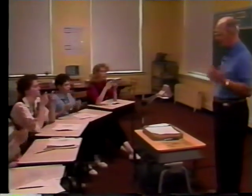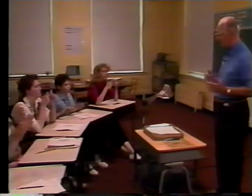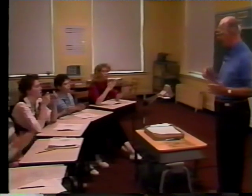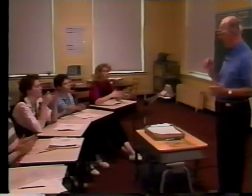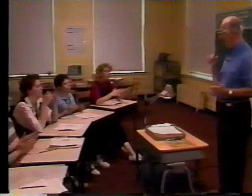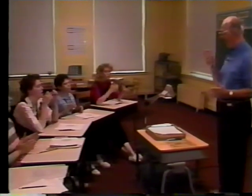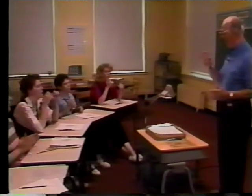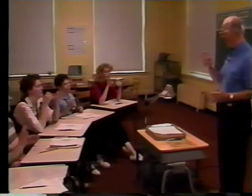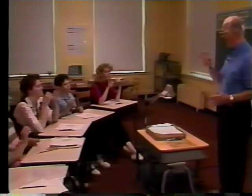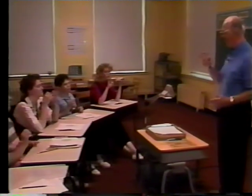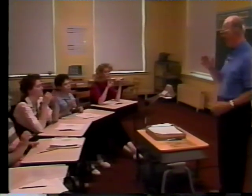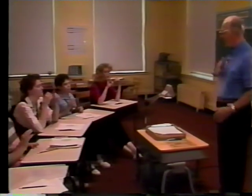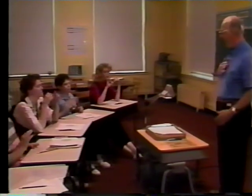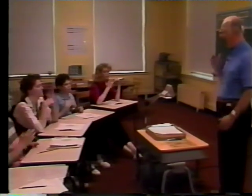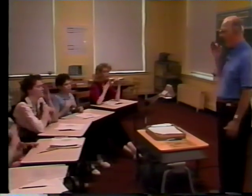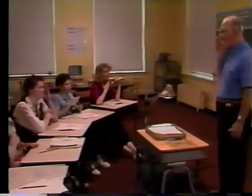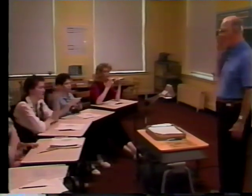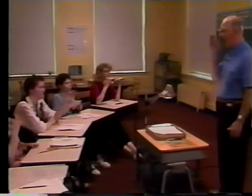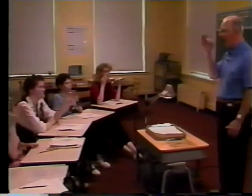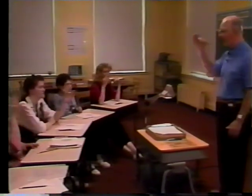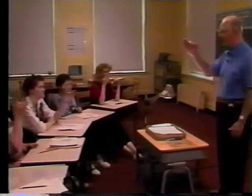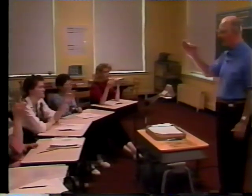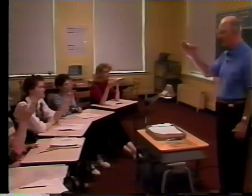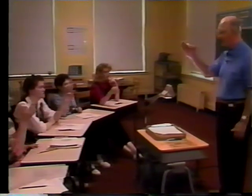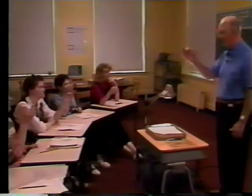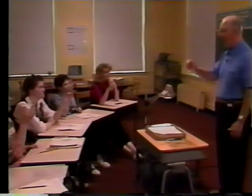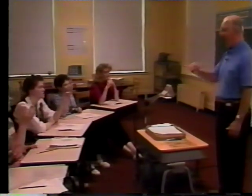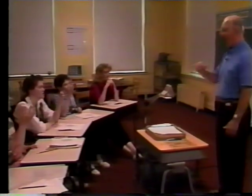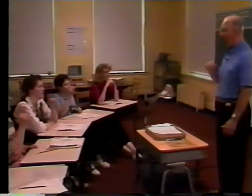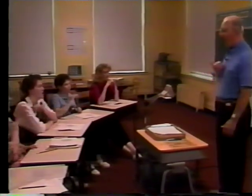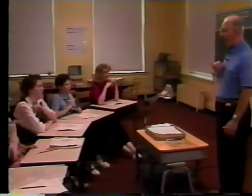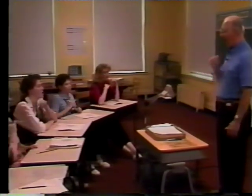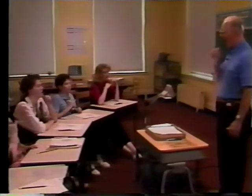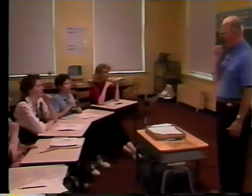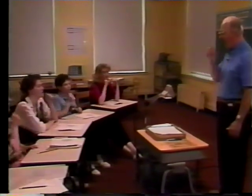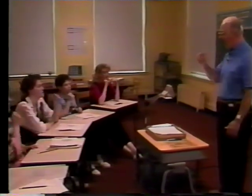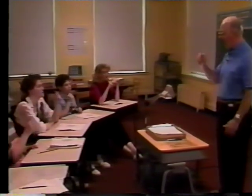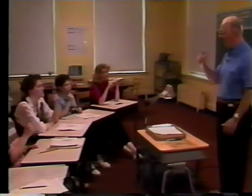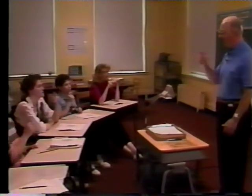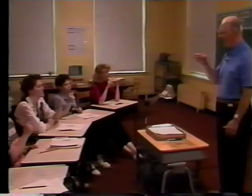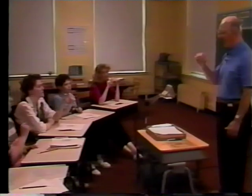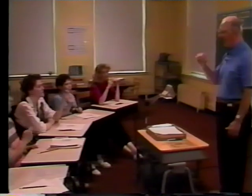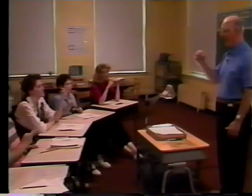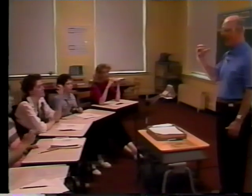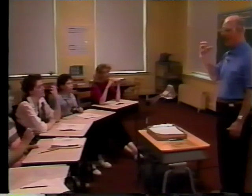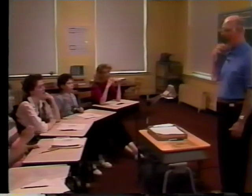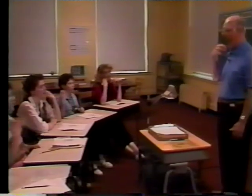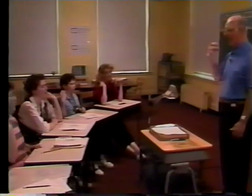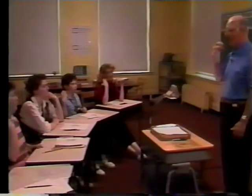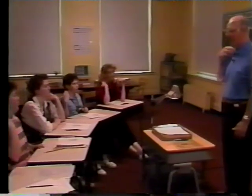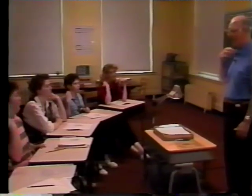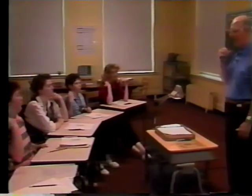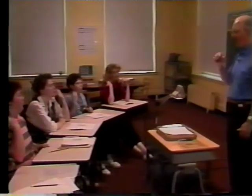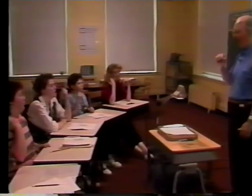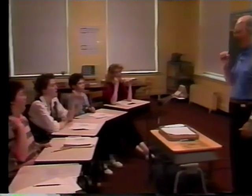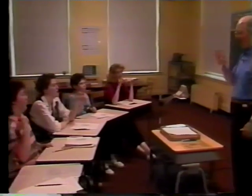master of my fate. I am the captain